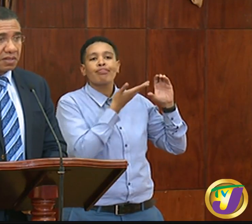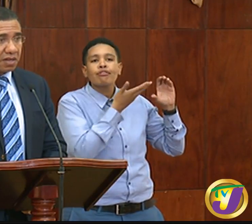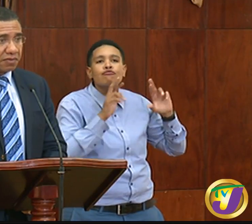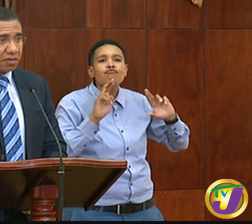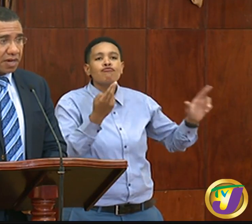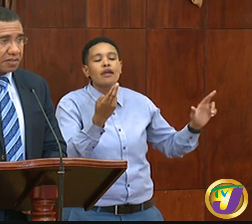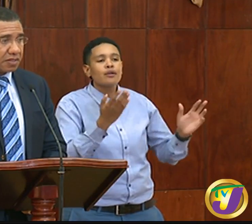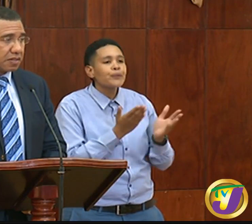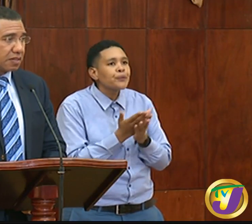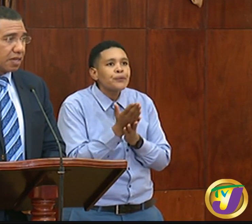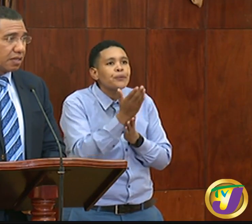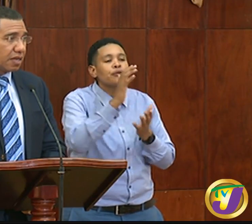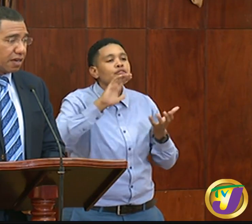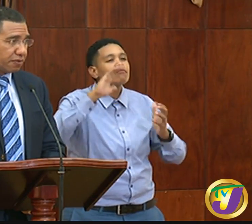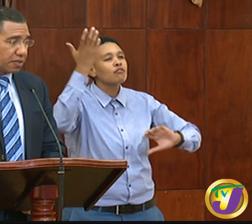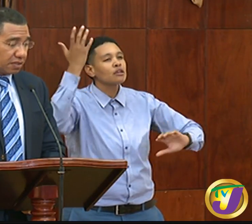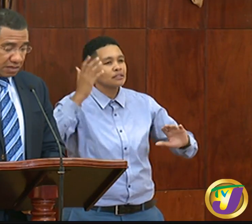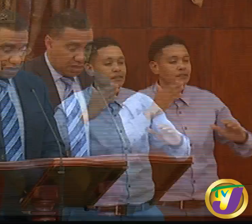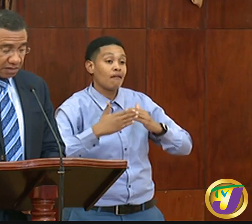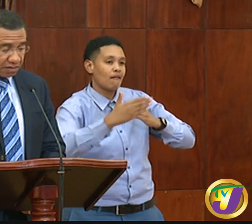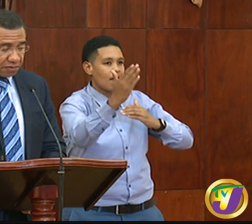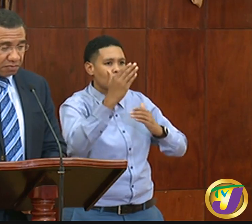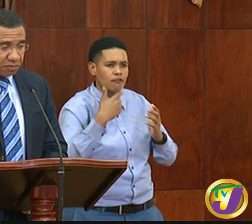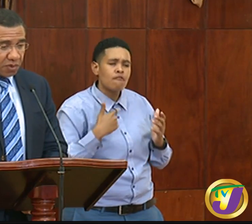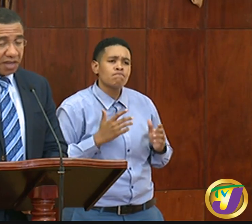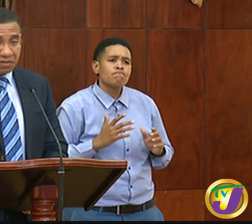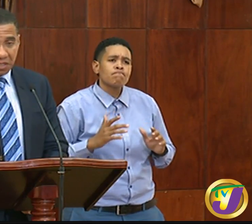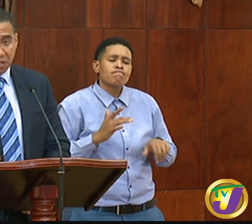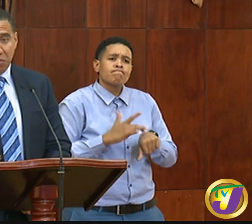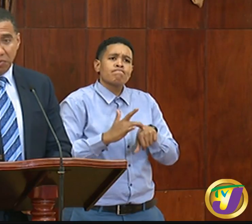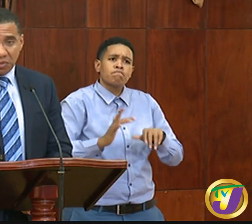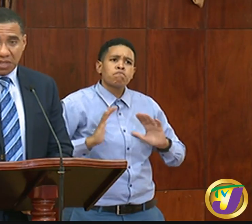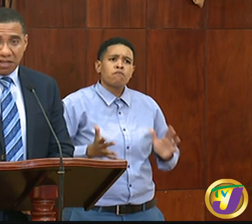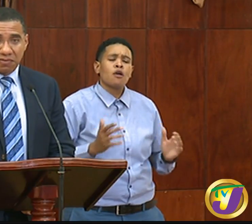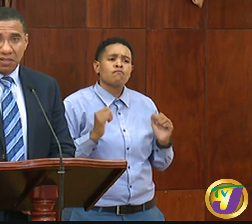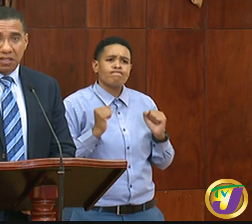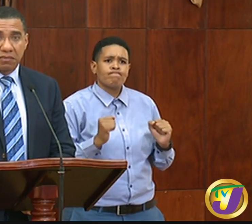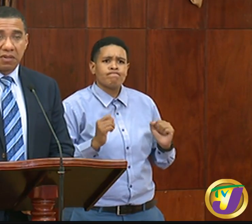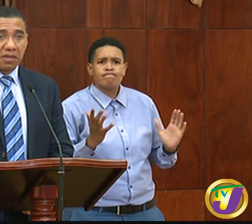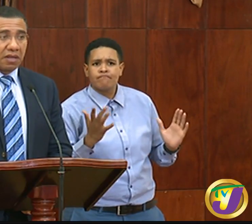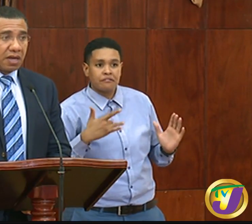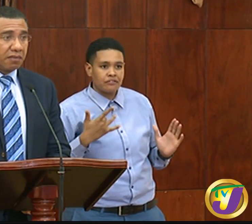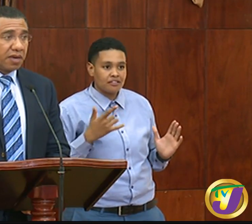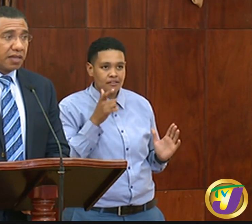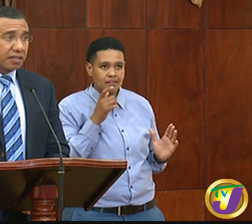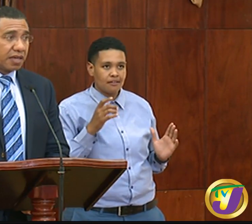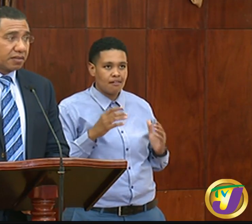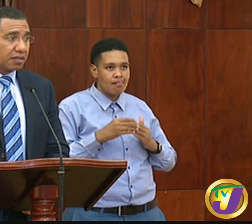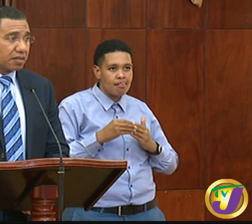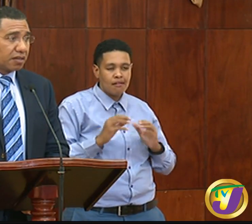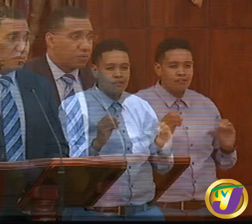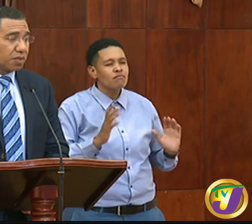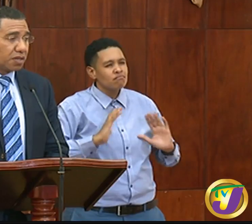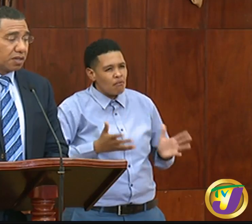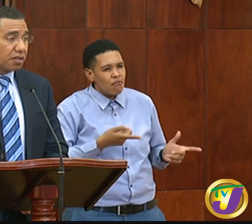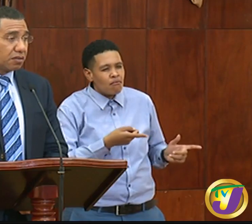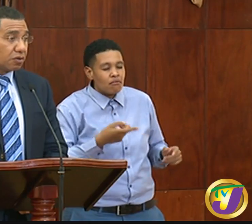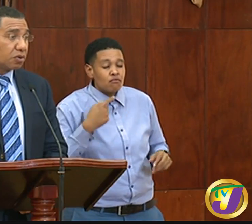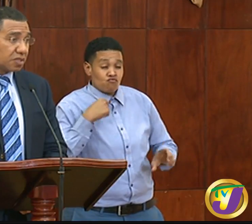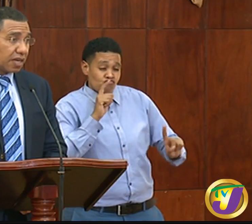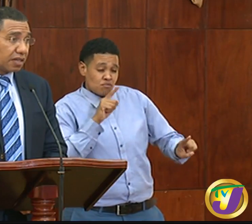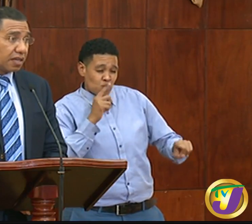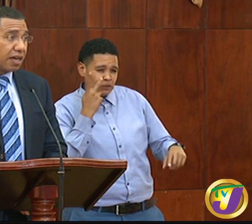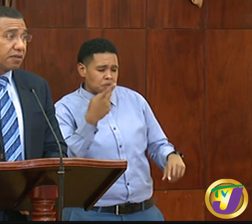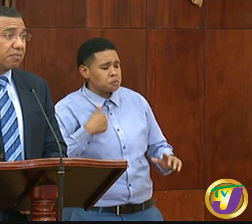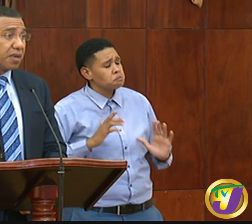phase of the crisis and after. And from what I've seen and the reports I have seen, I think that we are in